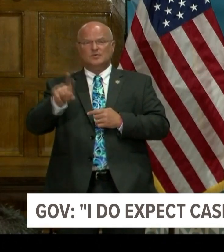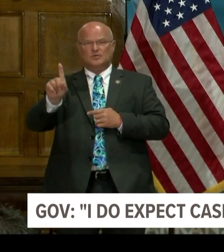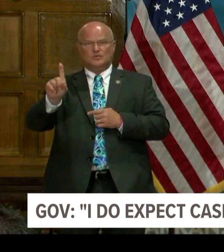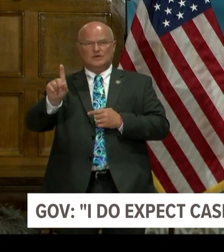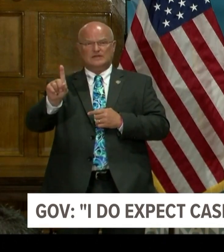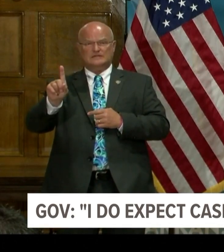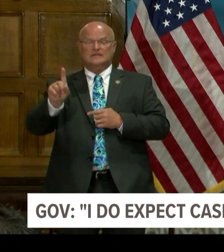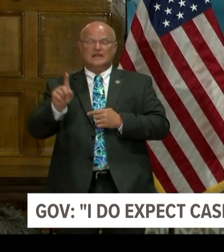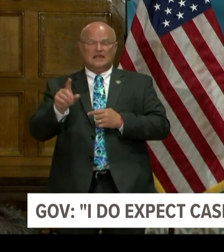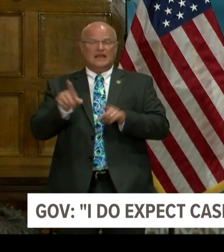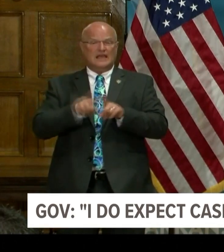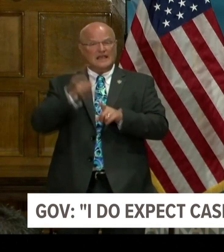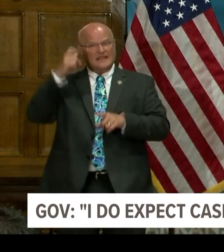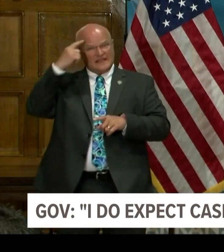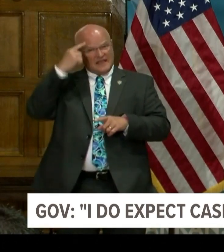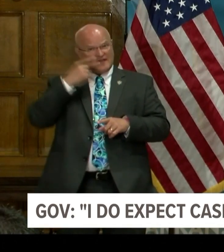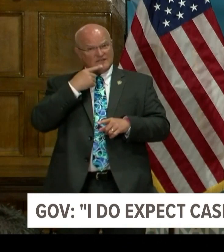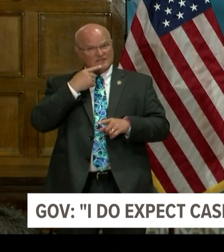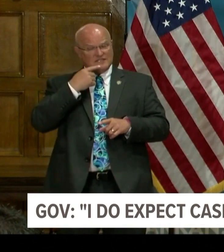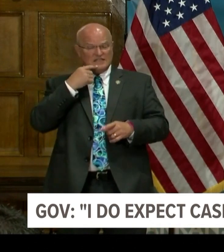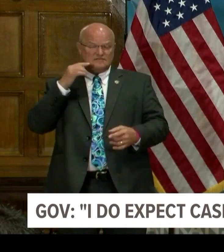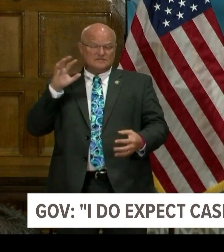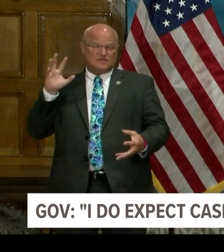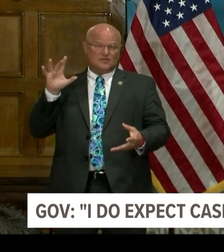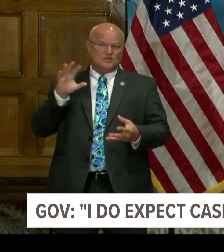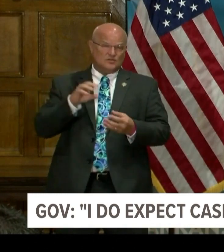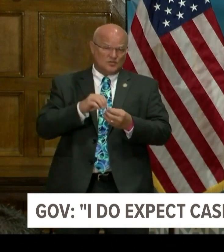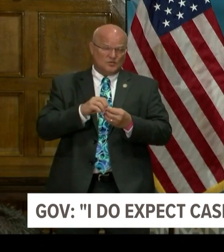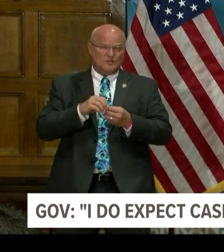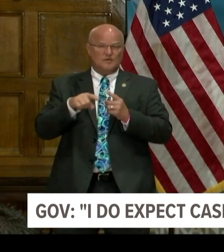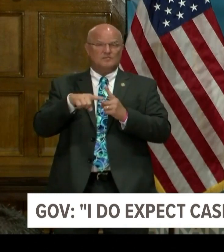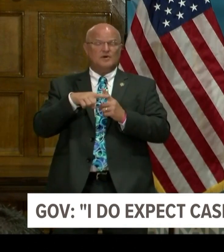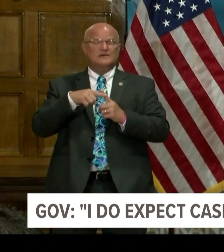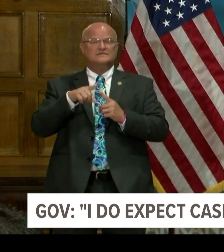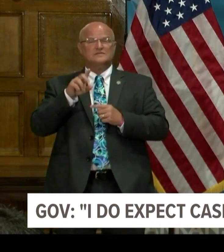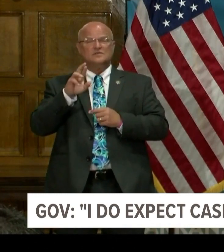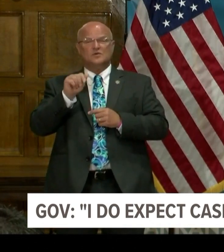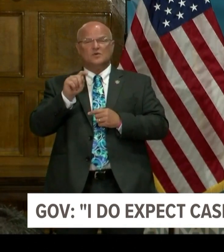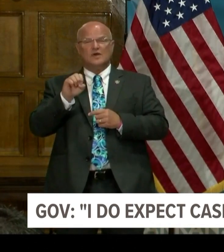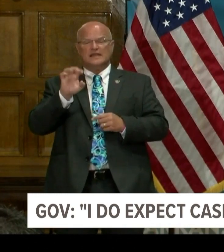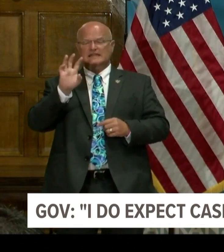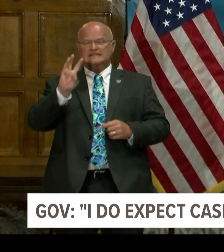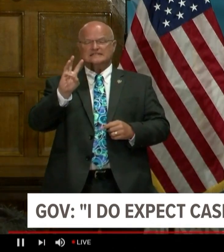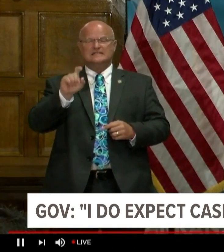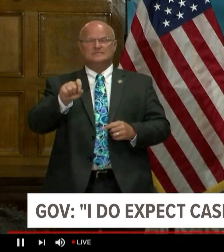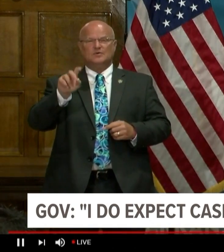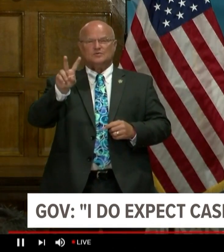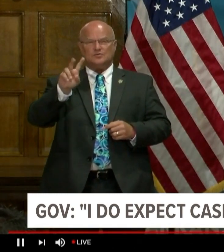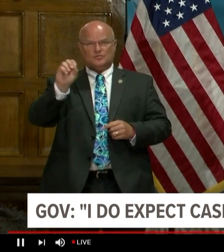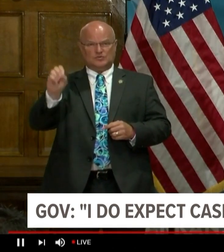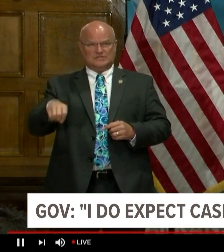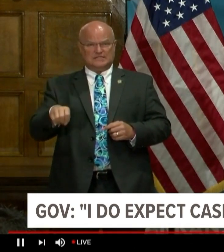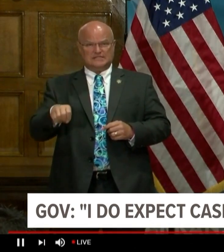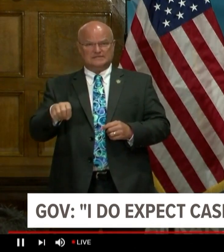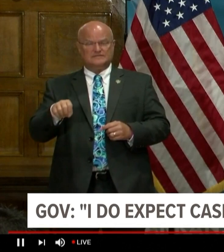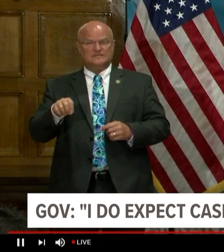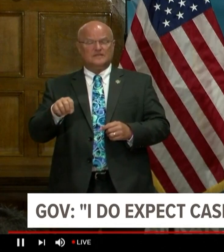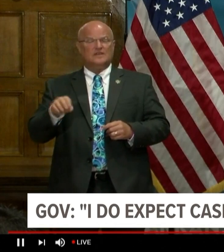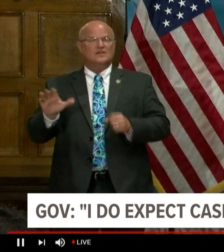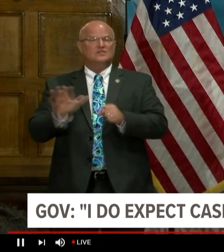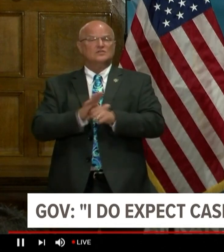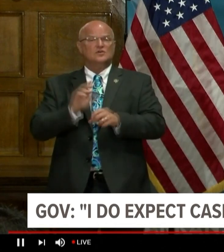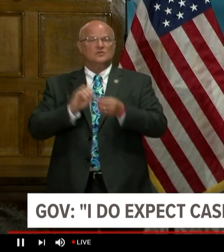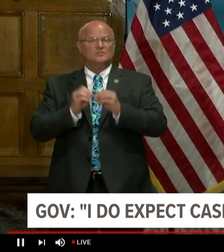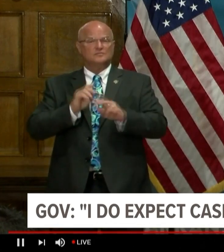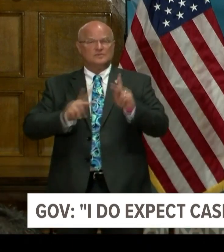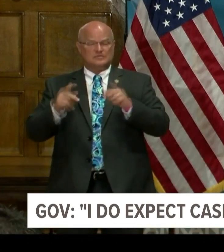7.1. And as mentioned by the governor, our cumulative average positivity is 6.2%. Total number of